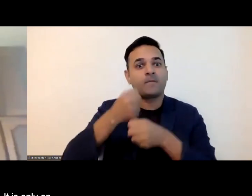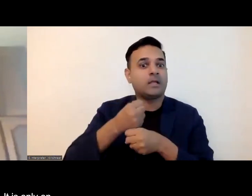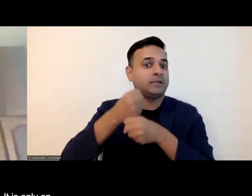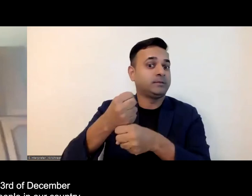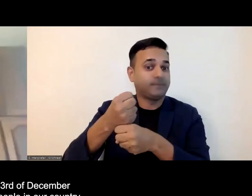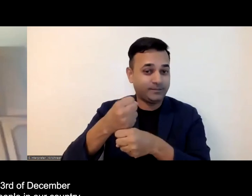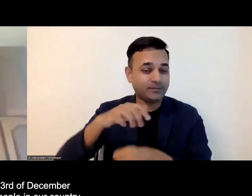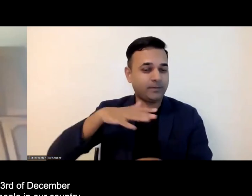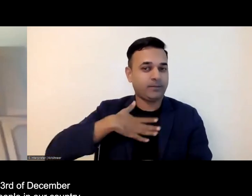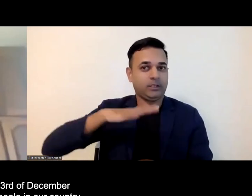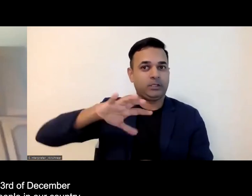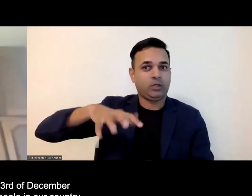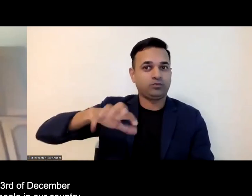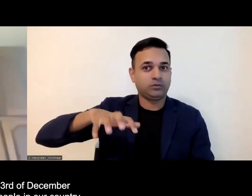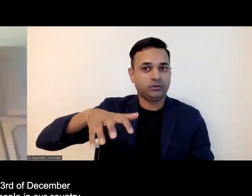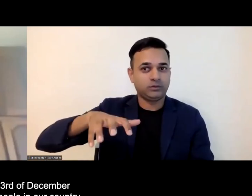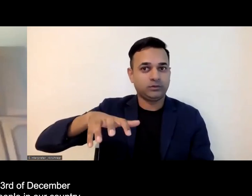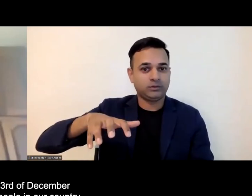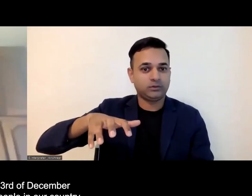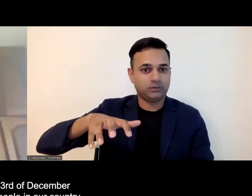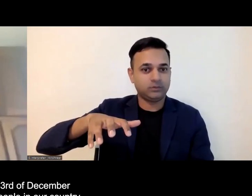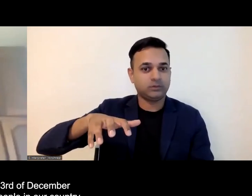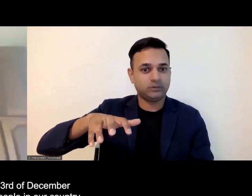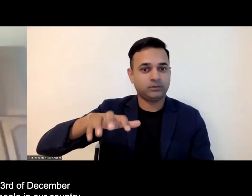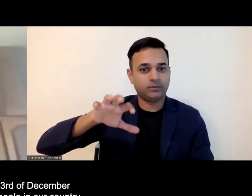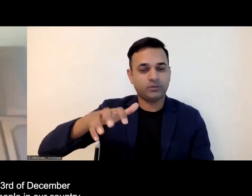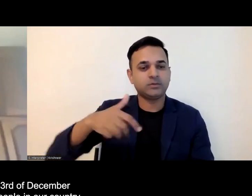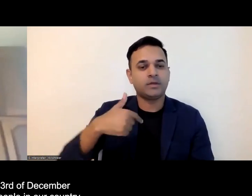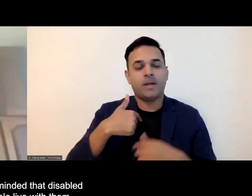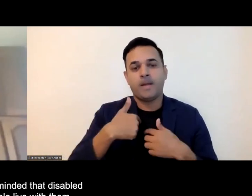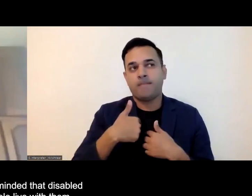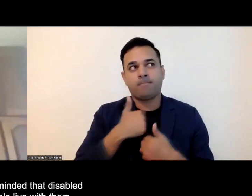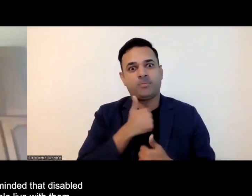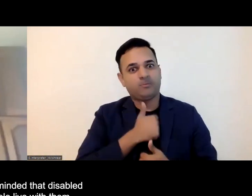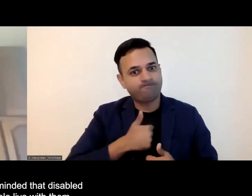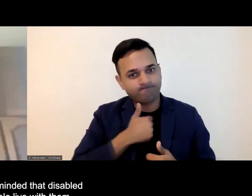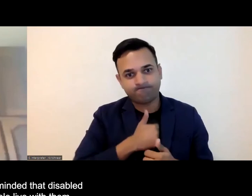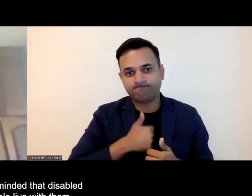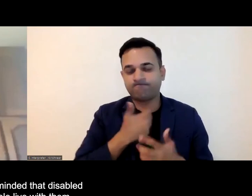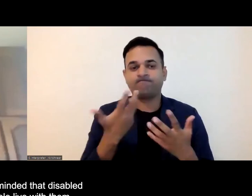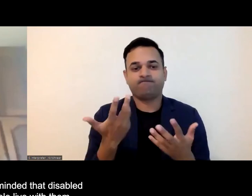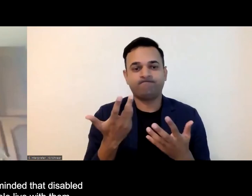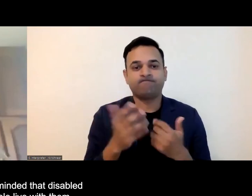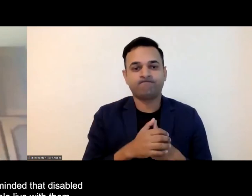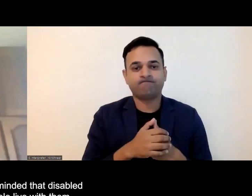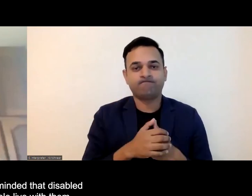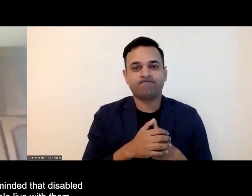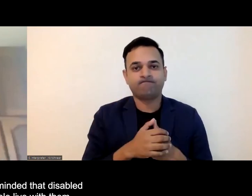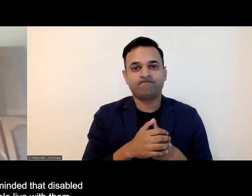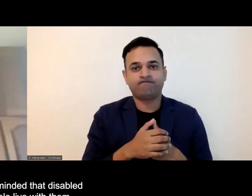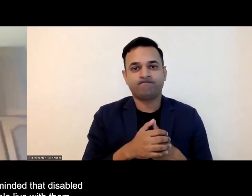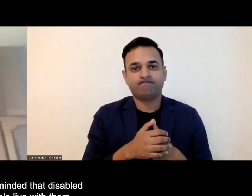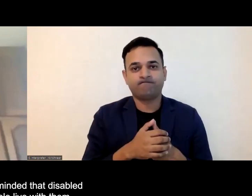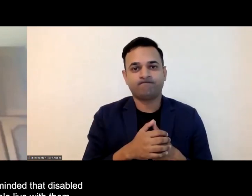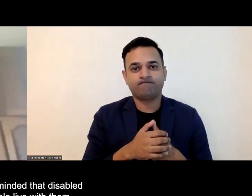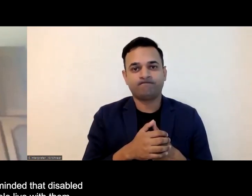It is only on the 3rd of December that people in our country are reminded that disabled people will live